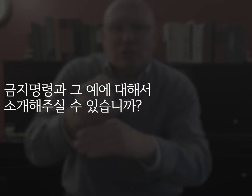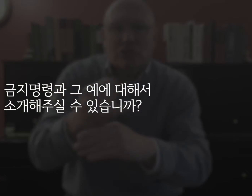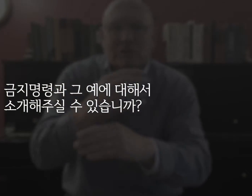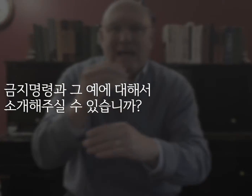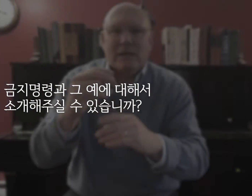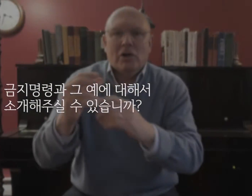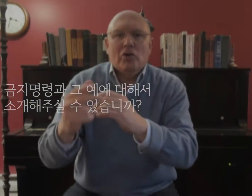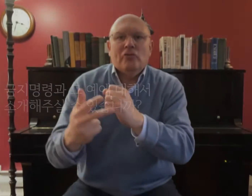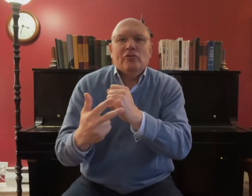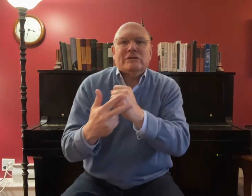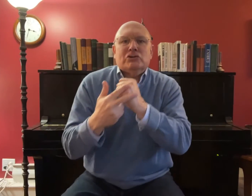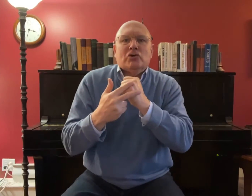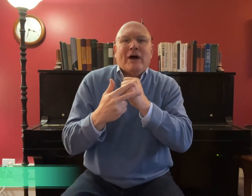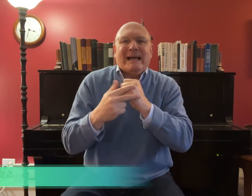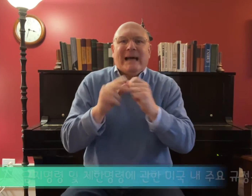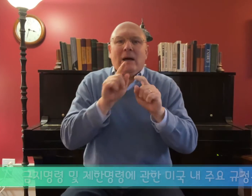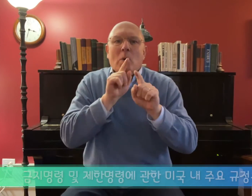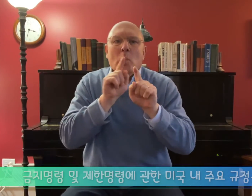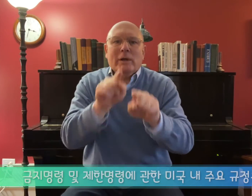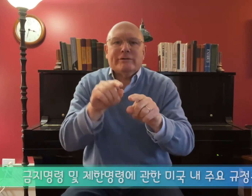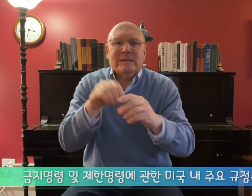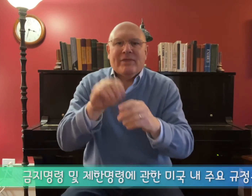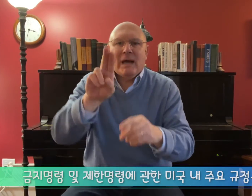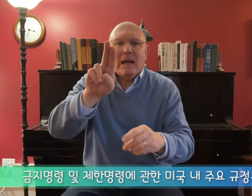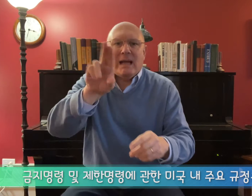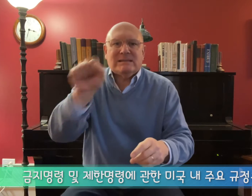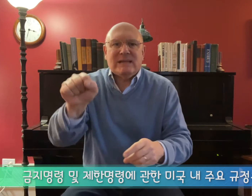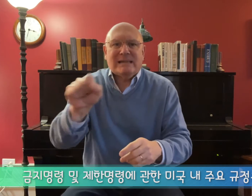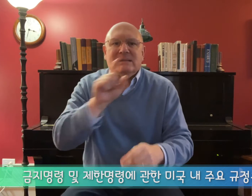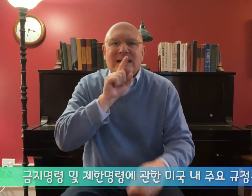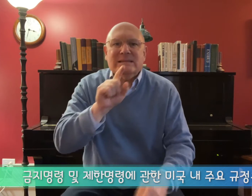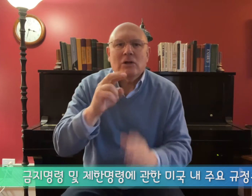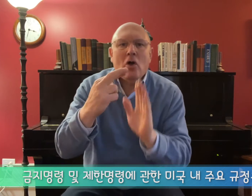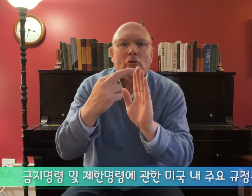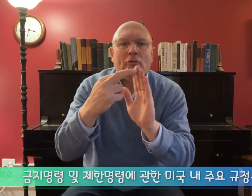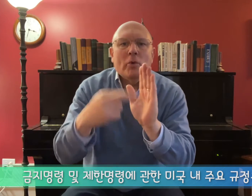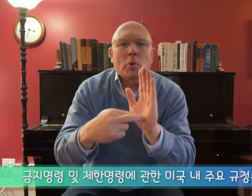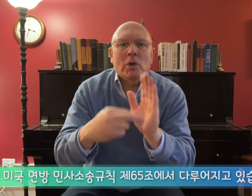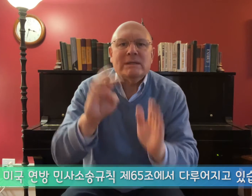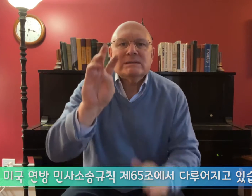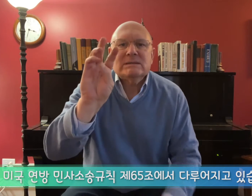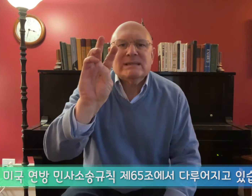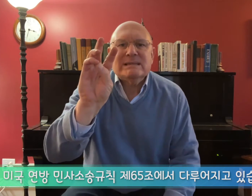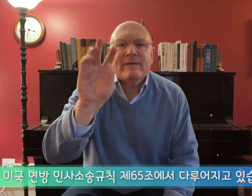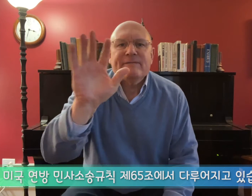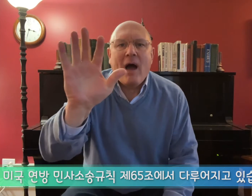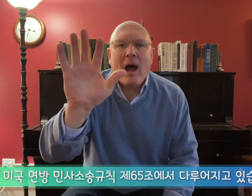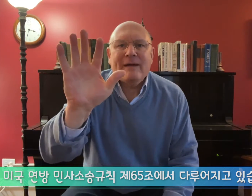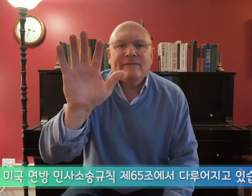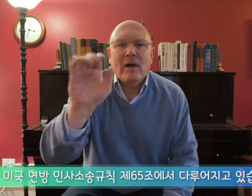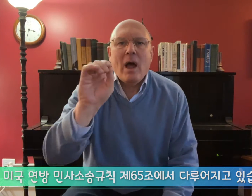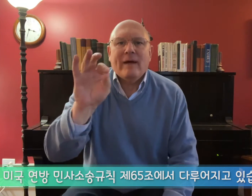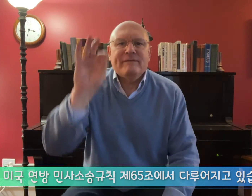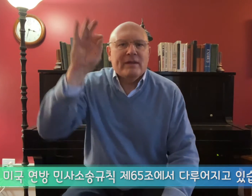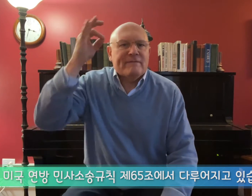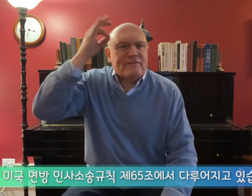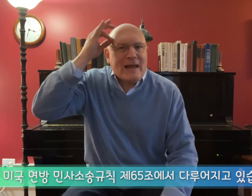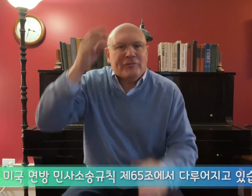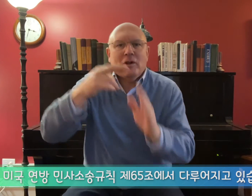The main rule for injunctions and restraining orders in the United States is Rule 65 of the Federal Rules